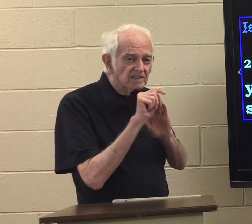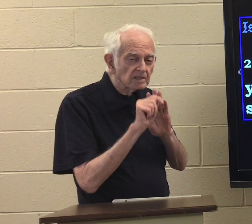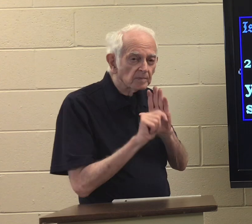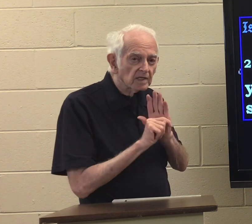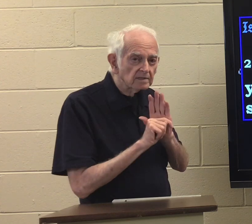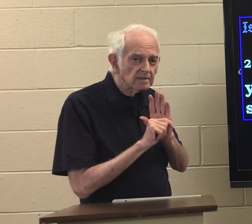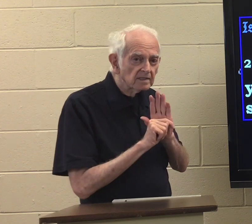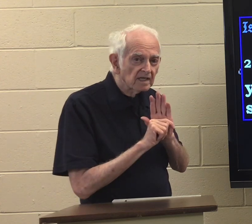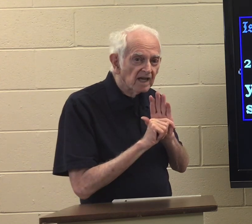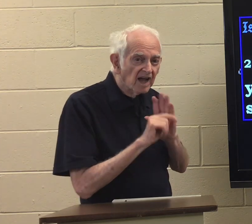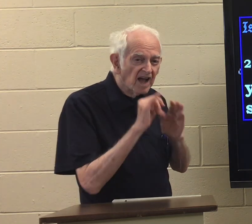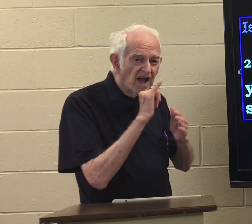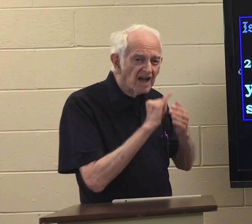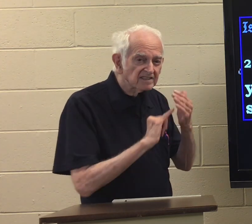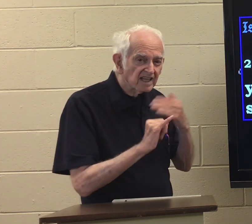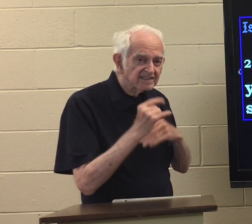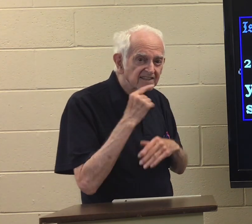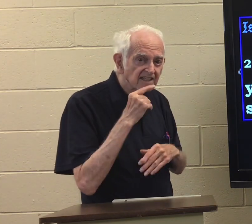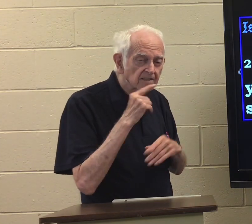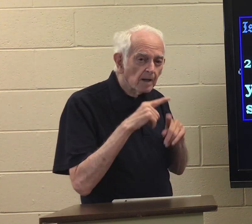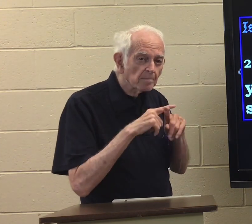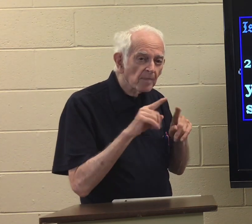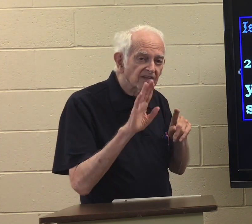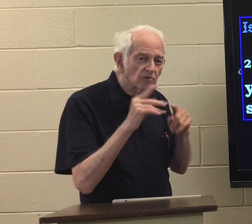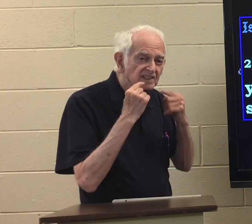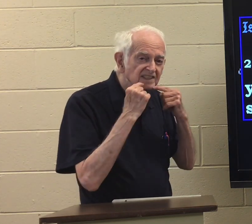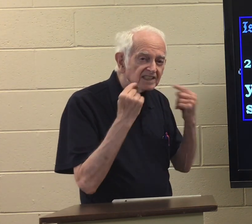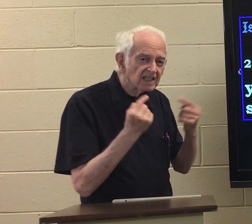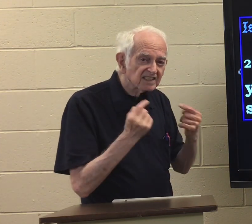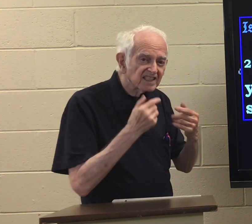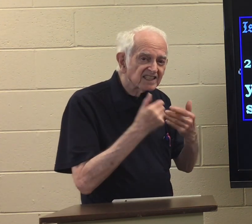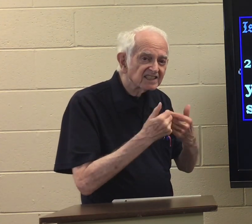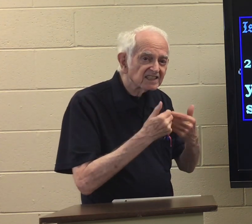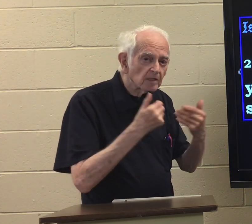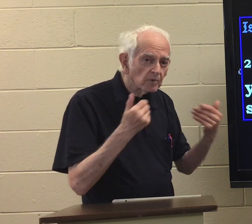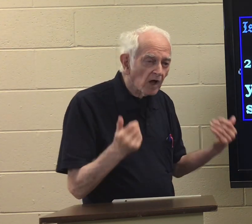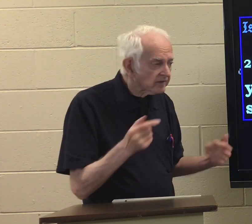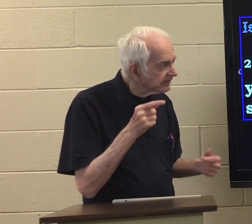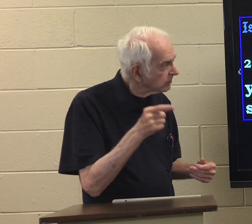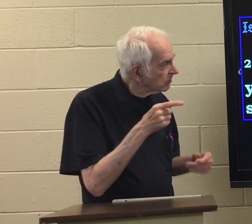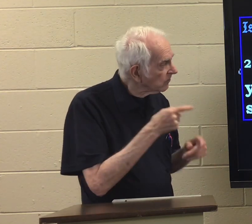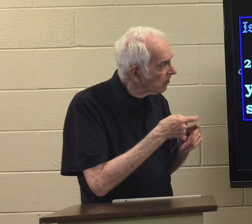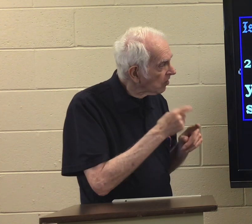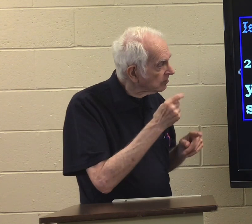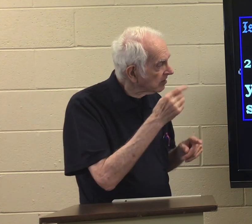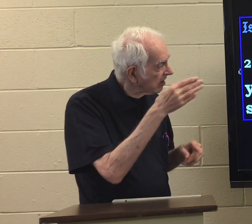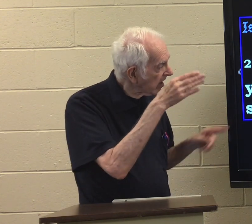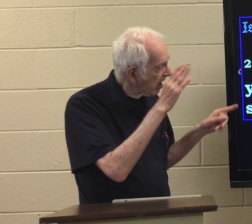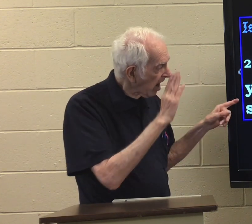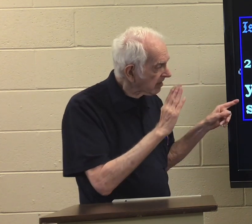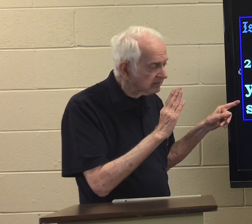In the Old Testament, in Isaiah, it says, "But your sins separate you from your